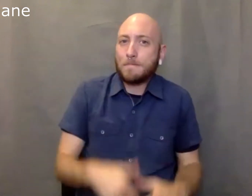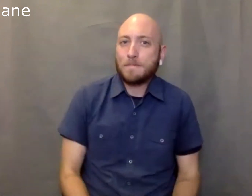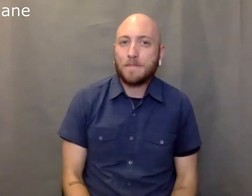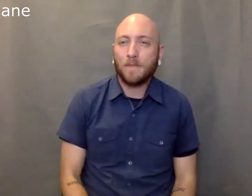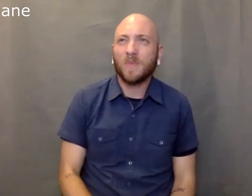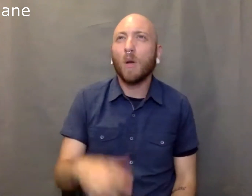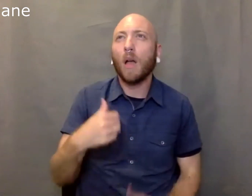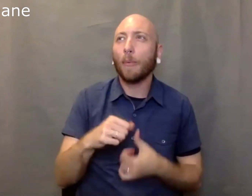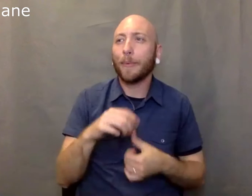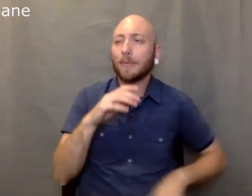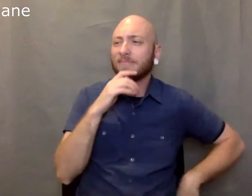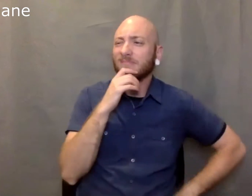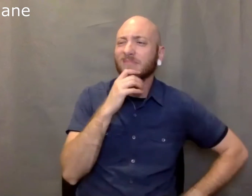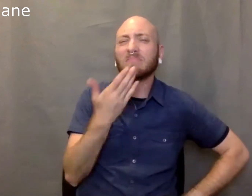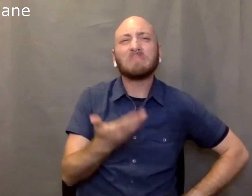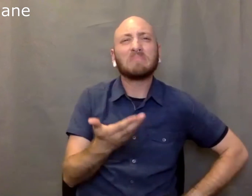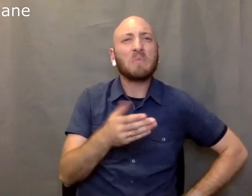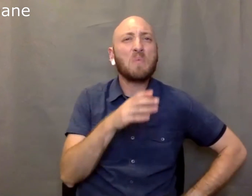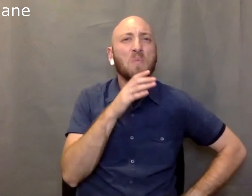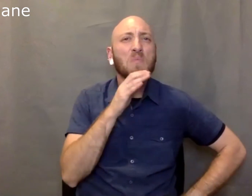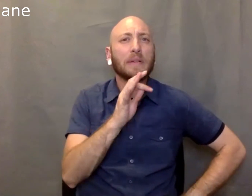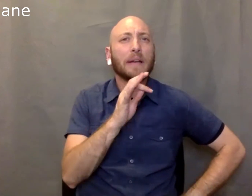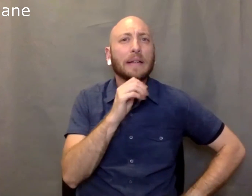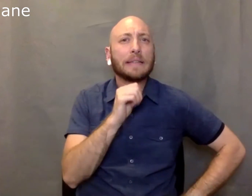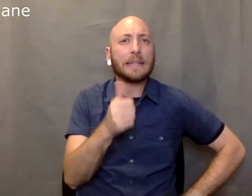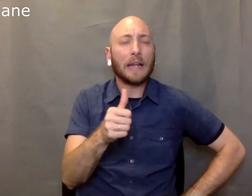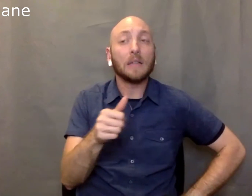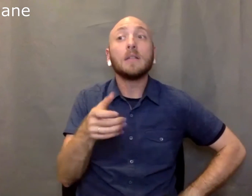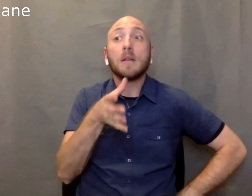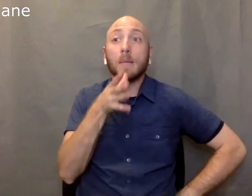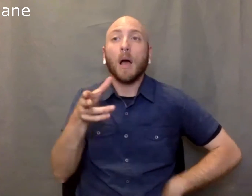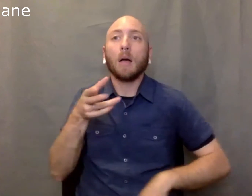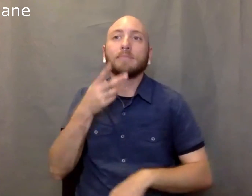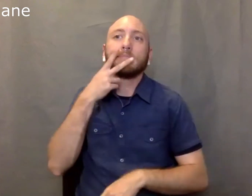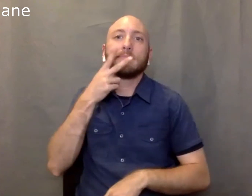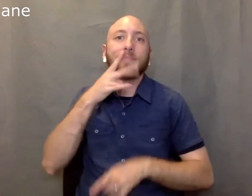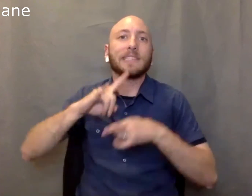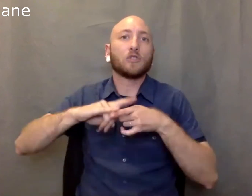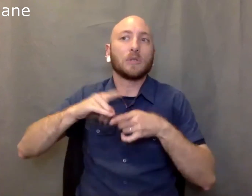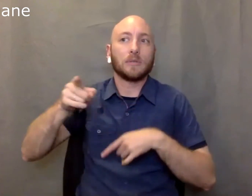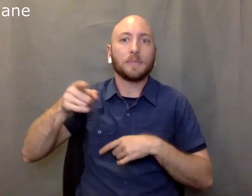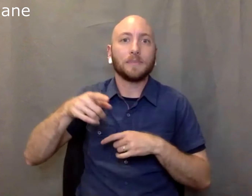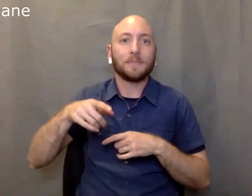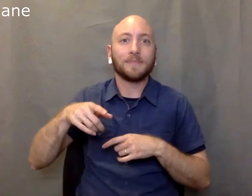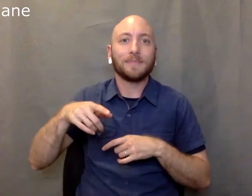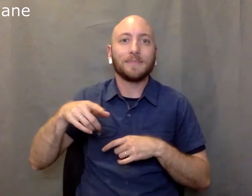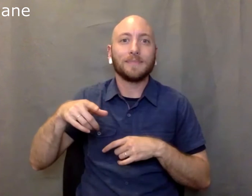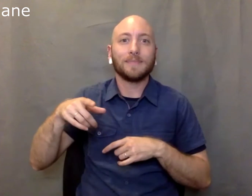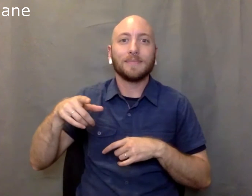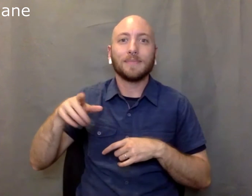9 or 10, and my mom's a smoker, and she like had I took a lighter and I just brought it to school.